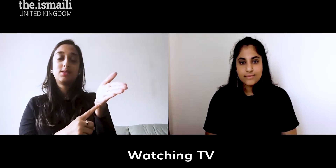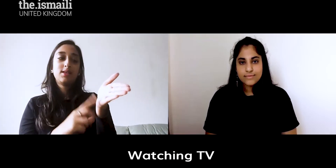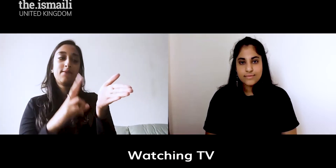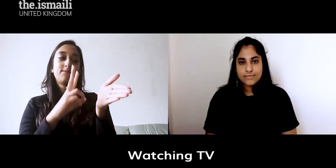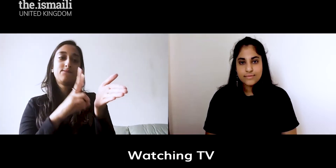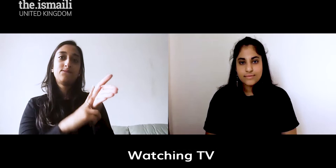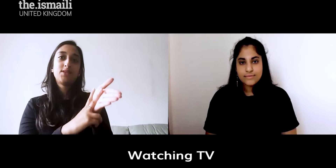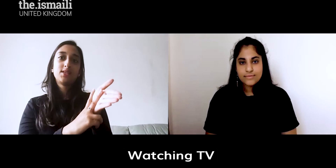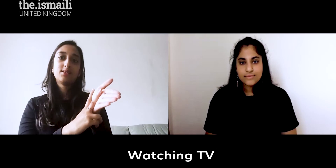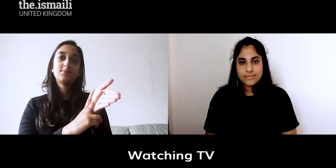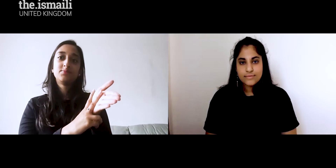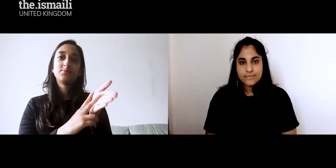TV.